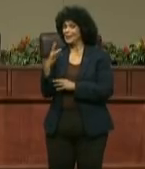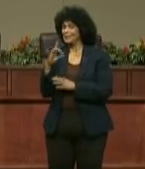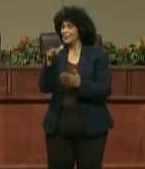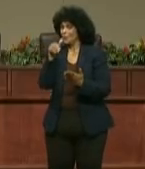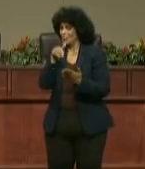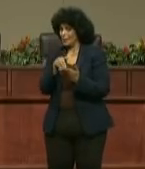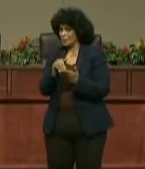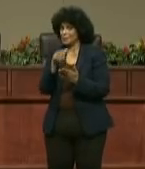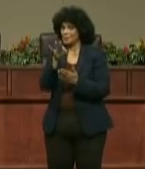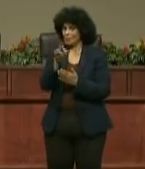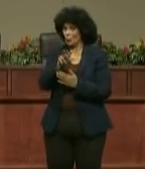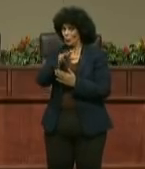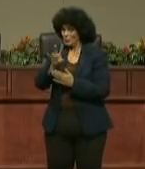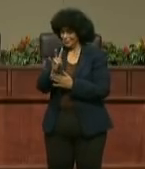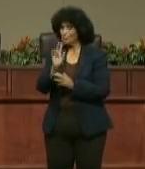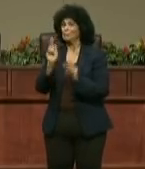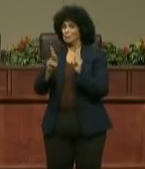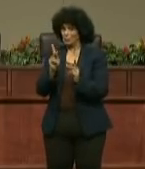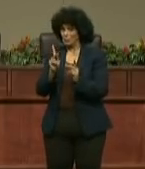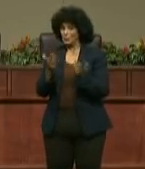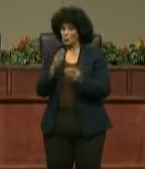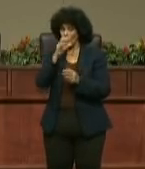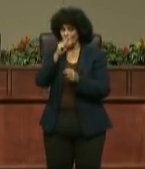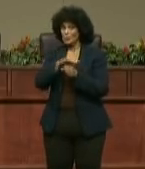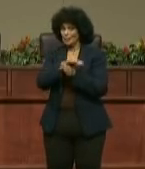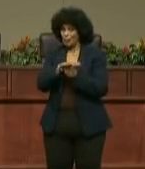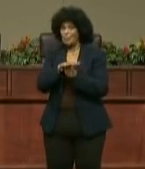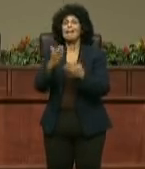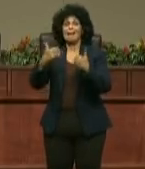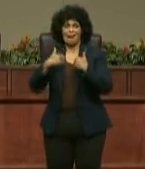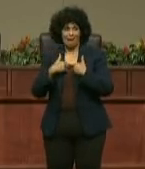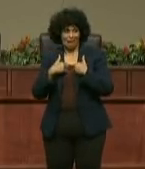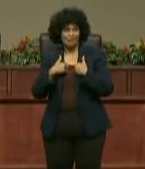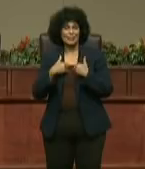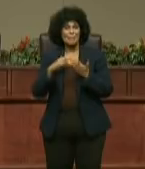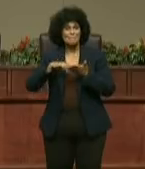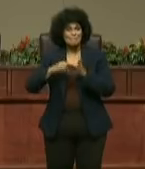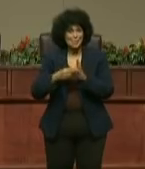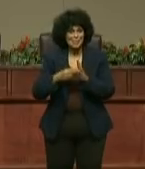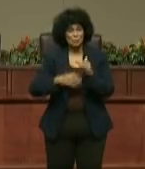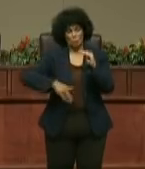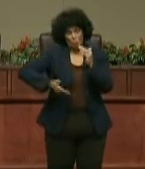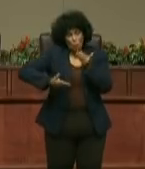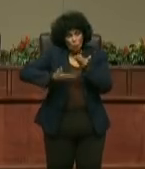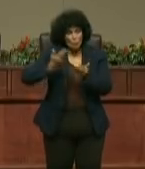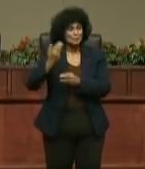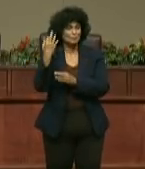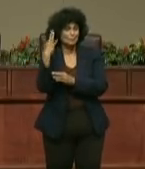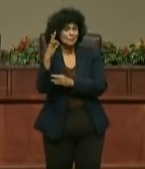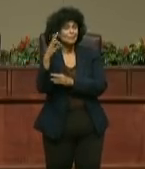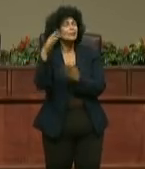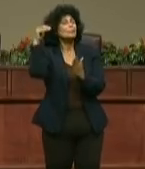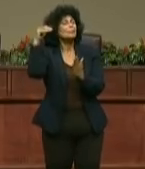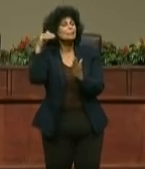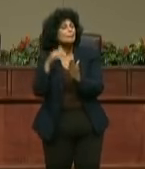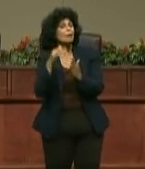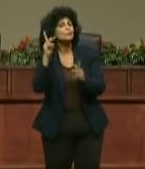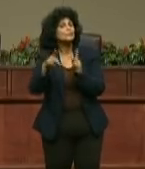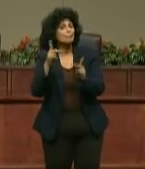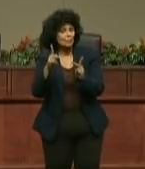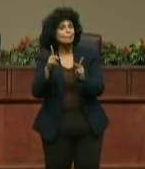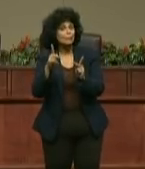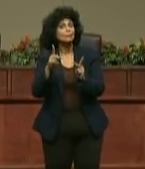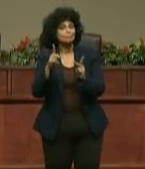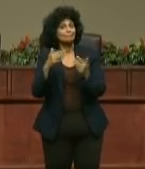18,937 cases were reported in Orange County. So nearly 19,000 cases have been reported of